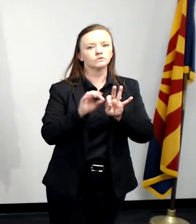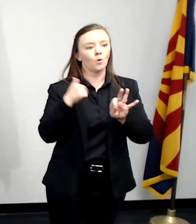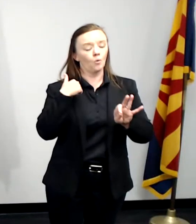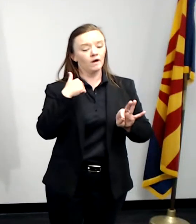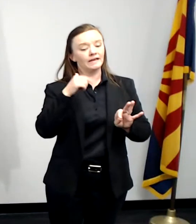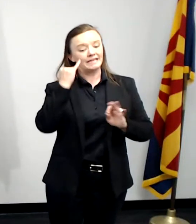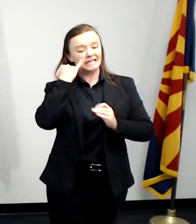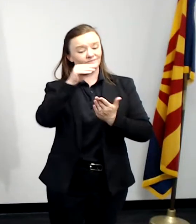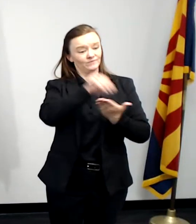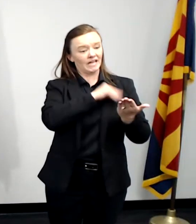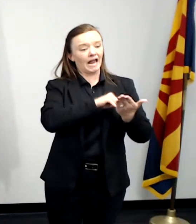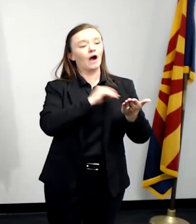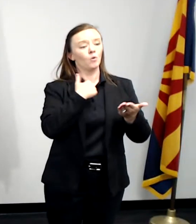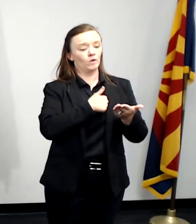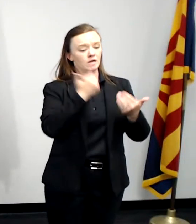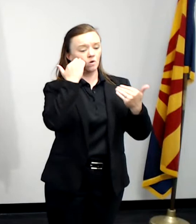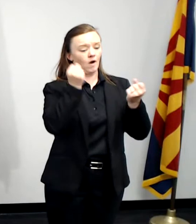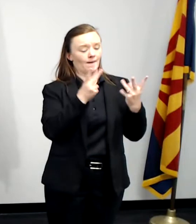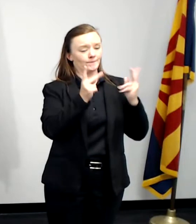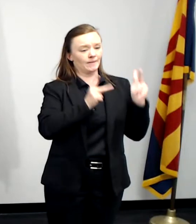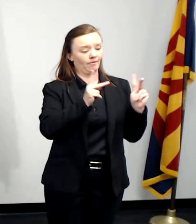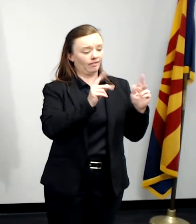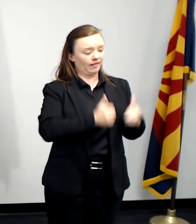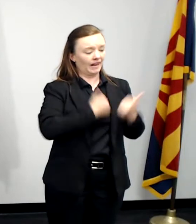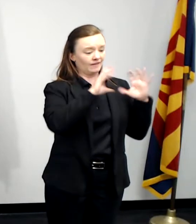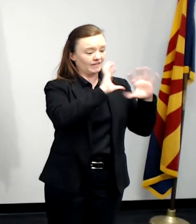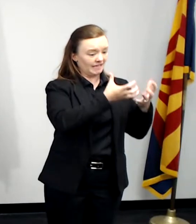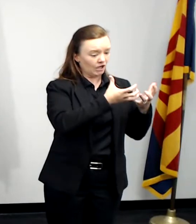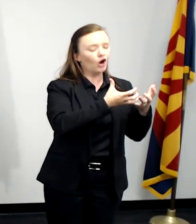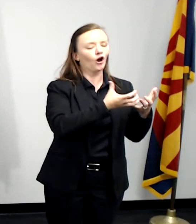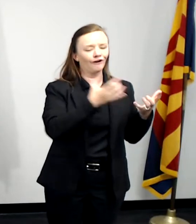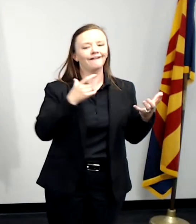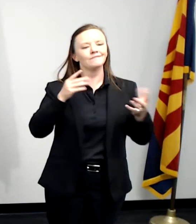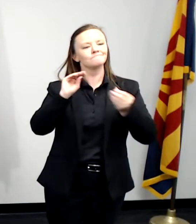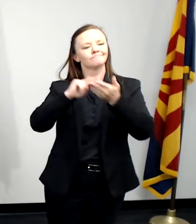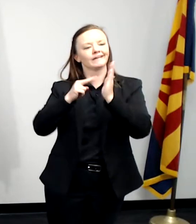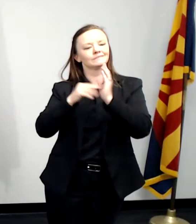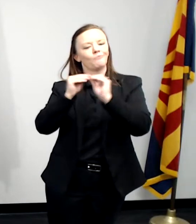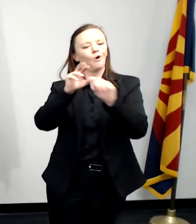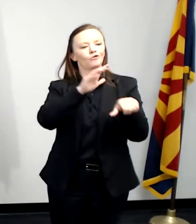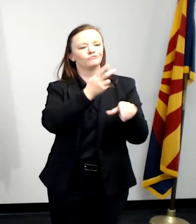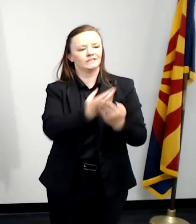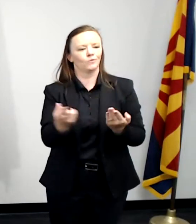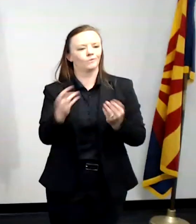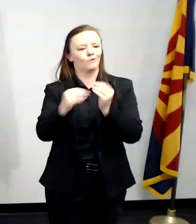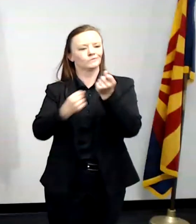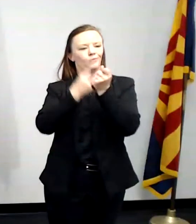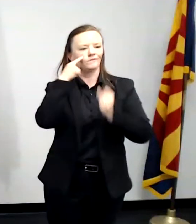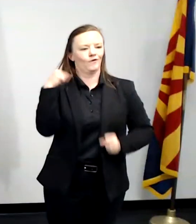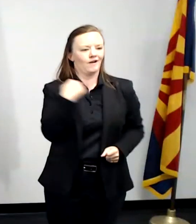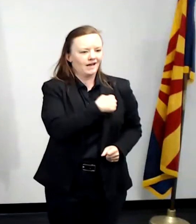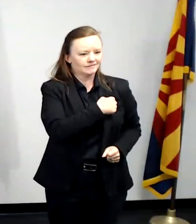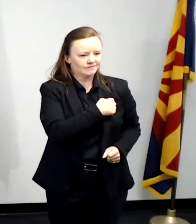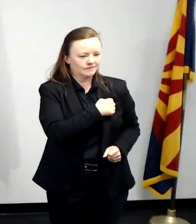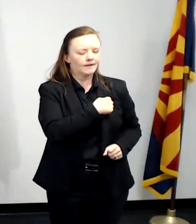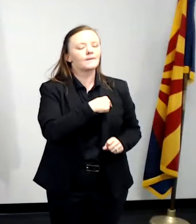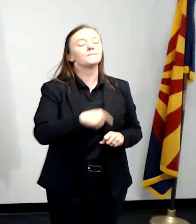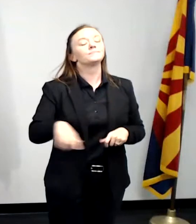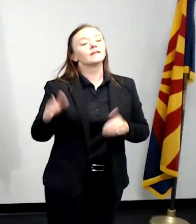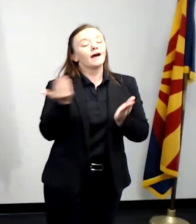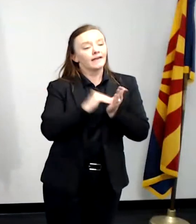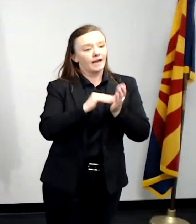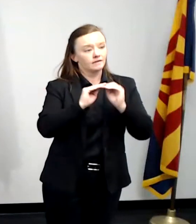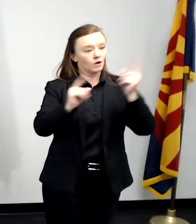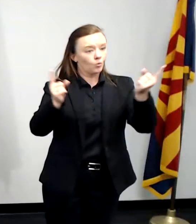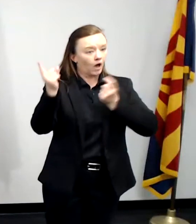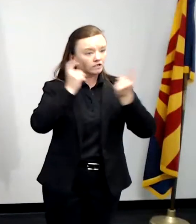our community as we head into the summer months. So thank you all for being here today. Again, if you have questions, the